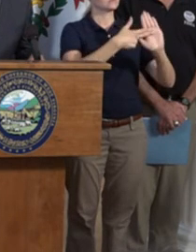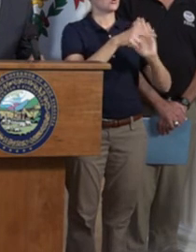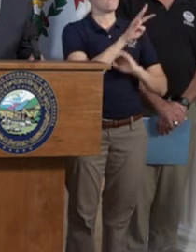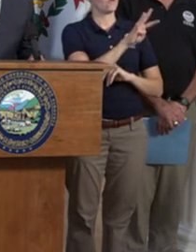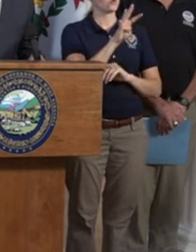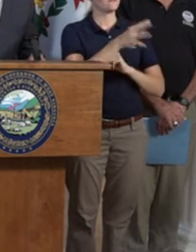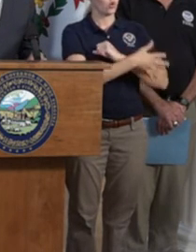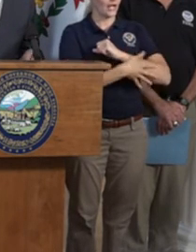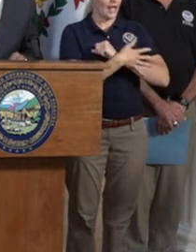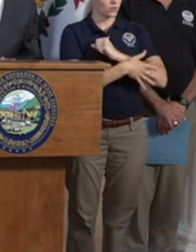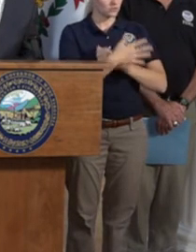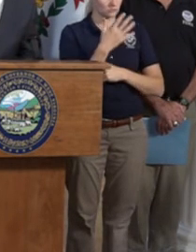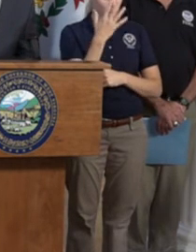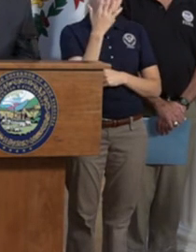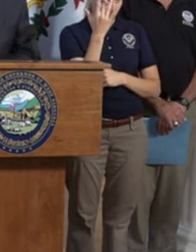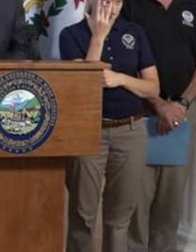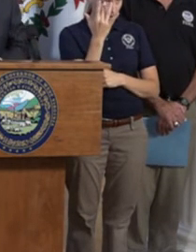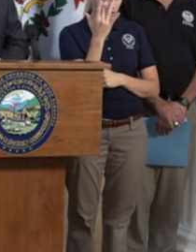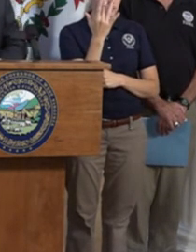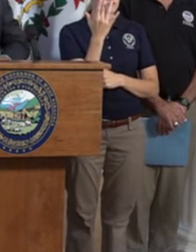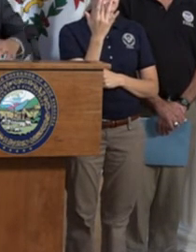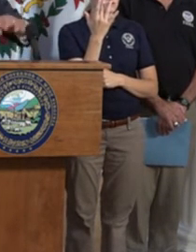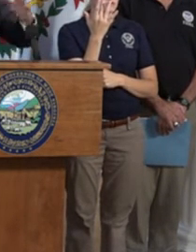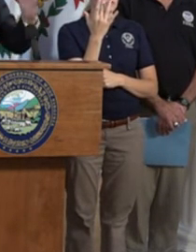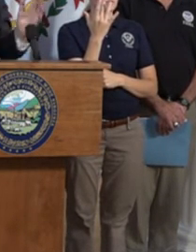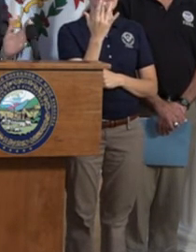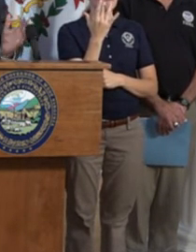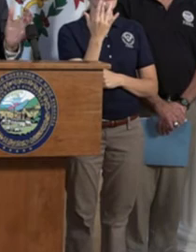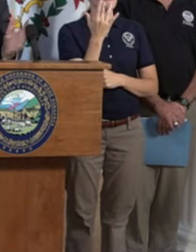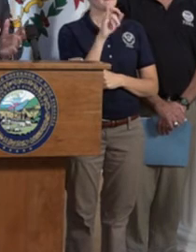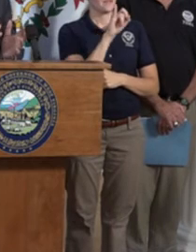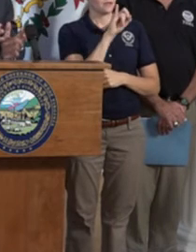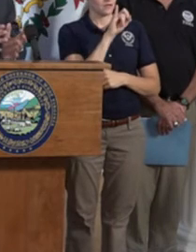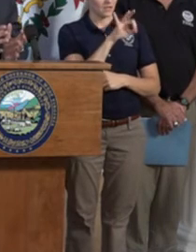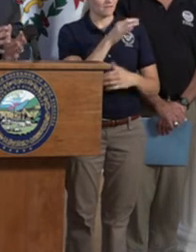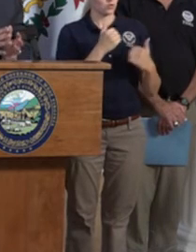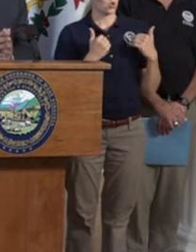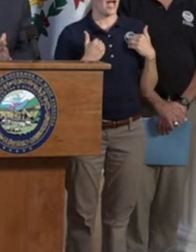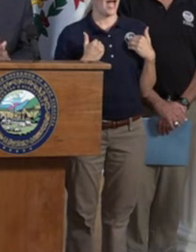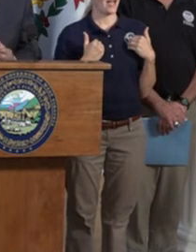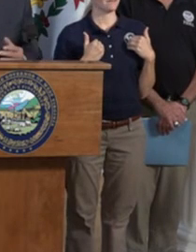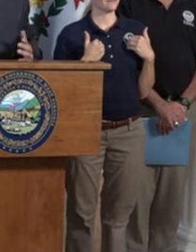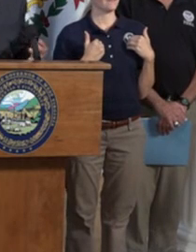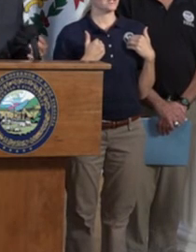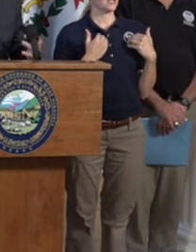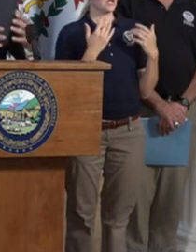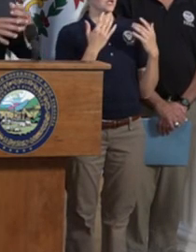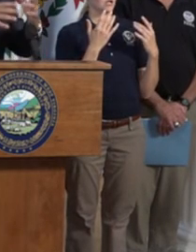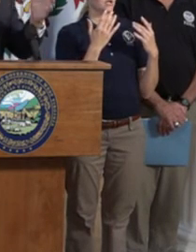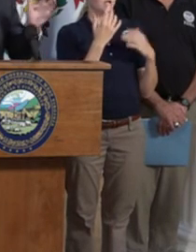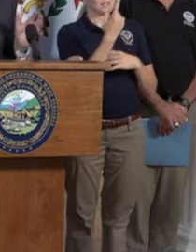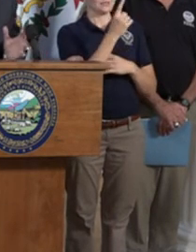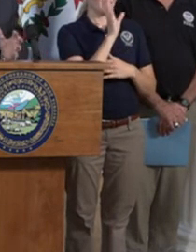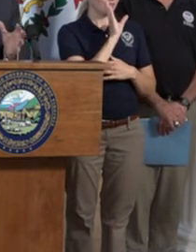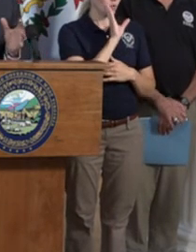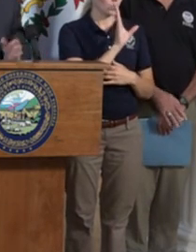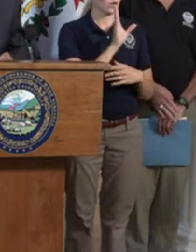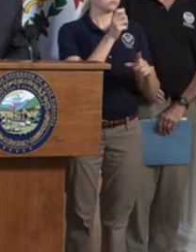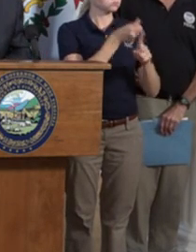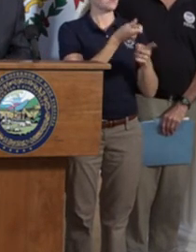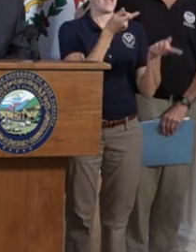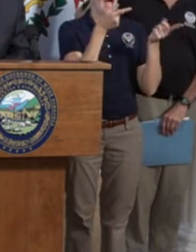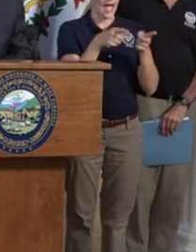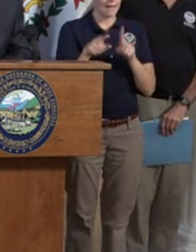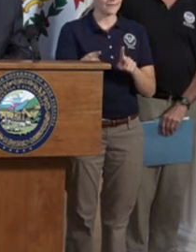did that is because, you know, when we have an event that's forecast like this, you know, I usually bring basically this team and a